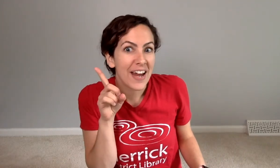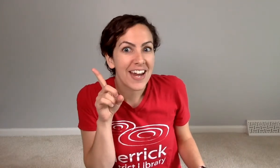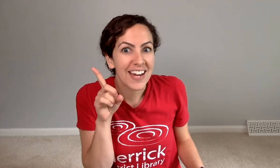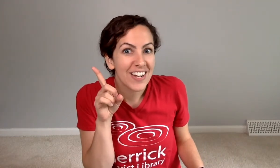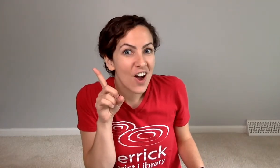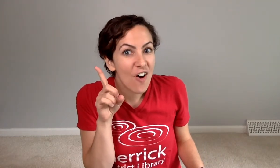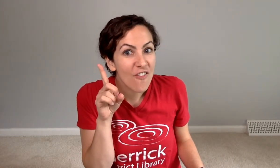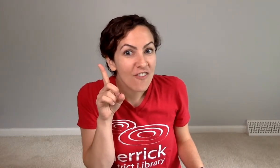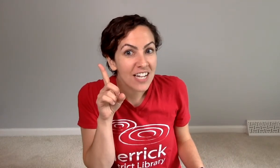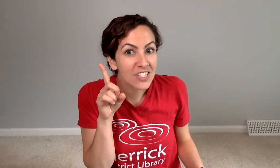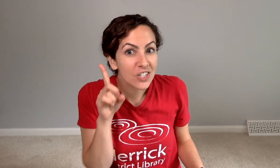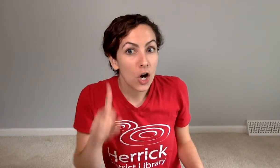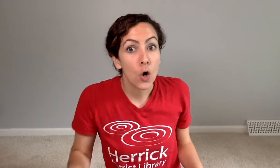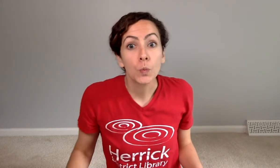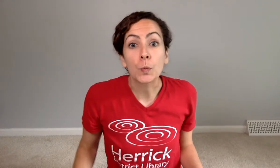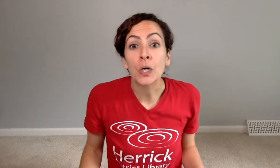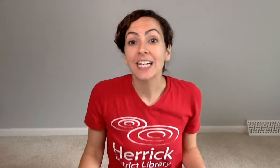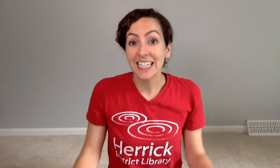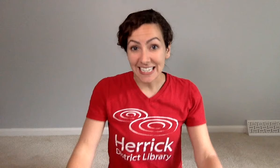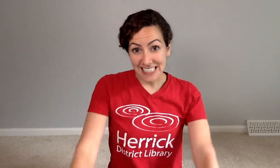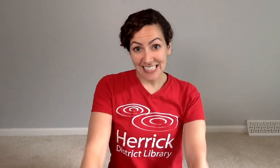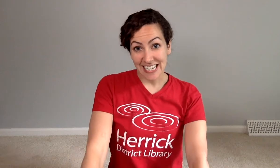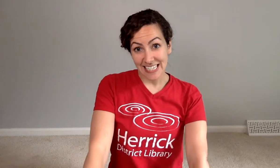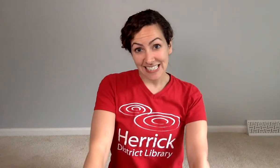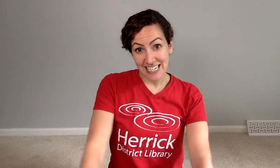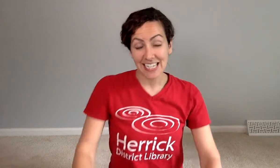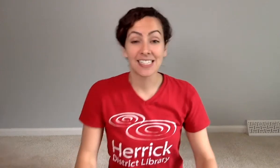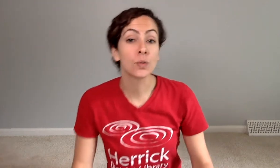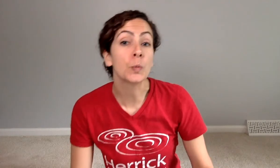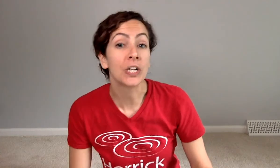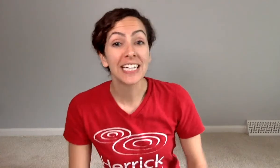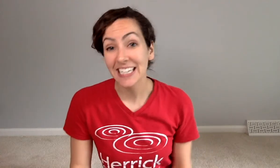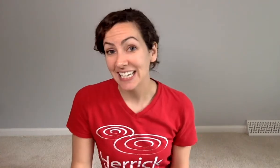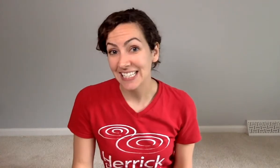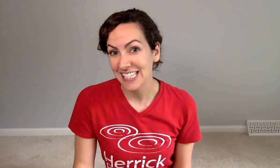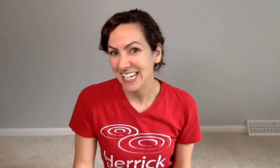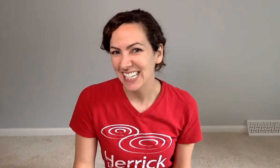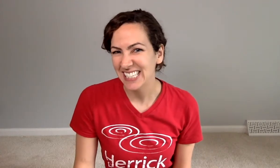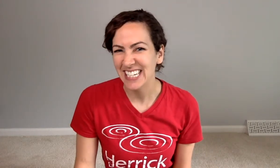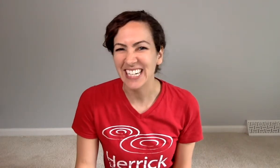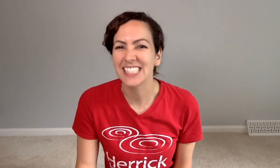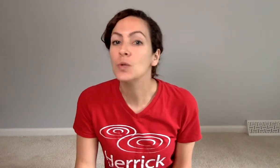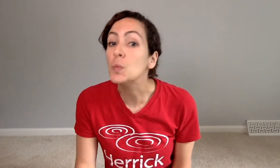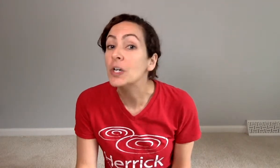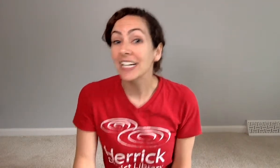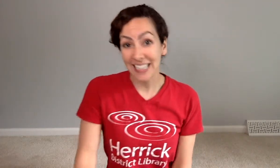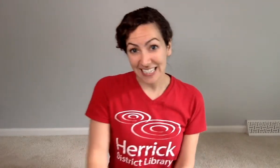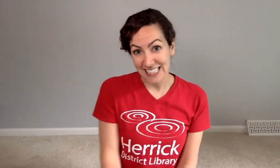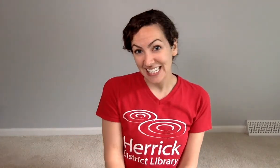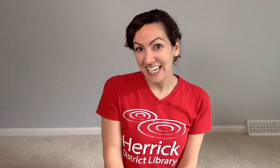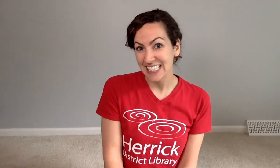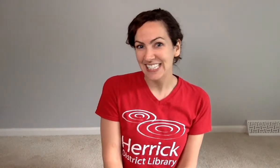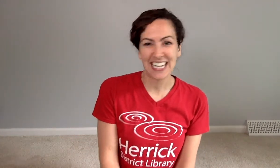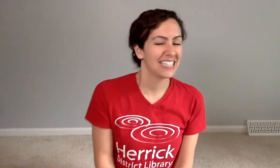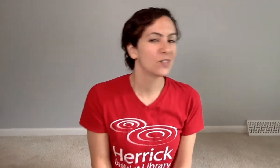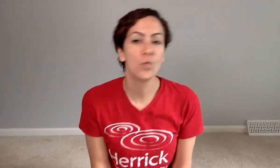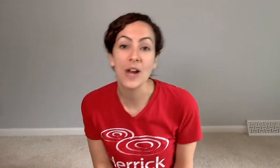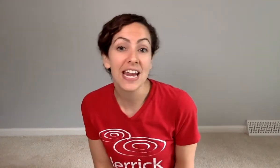we know fish go kissy, kissy, kiss. Kissy, kissy, kiss. Kissy, kissy, kiss. We